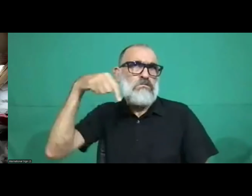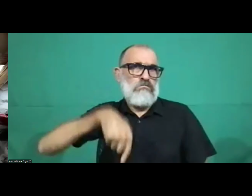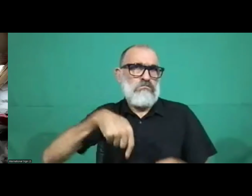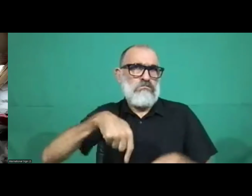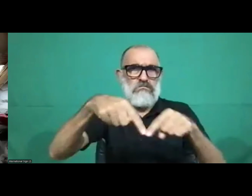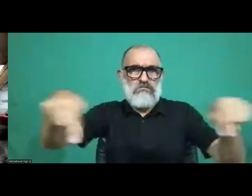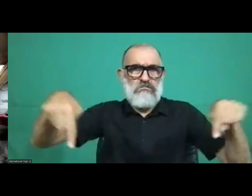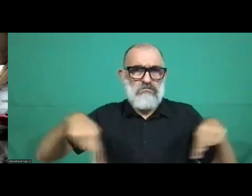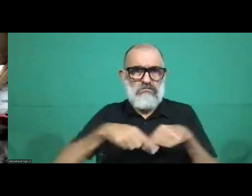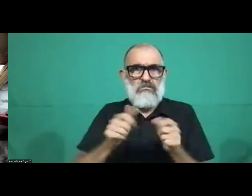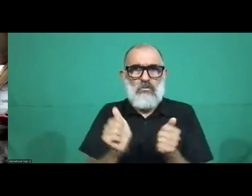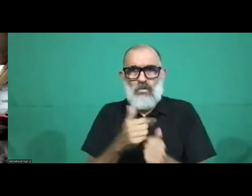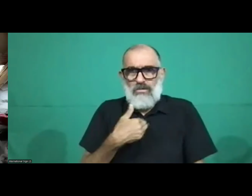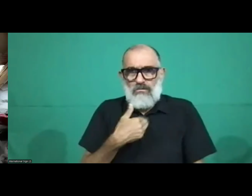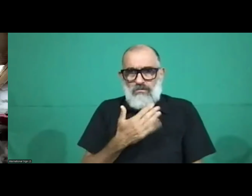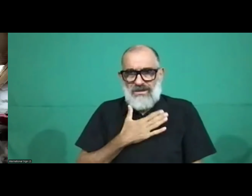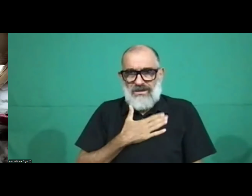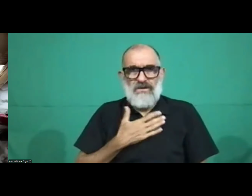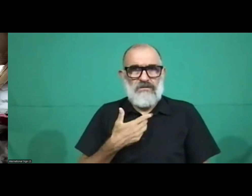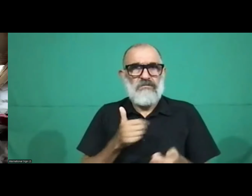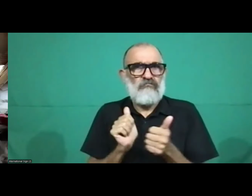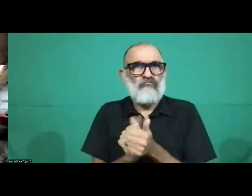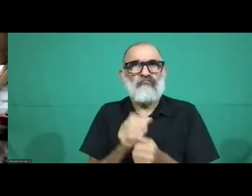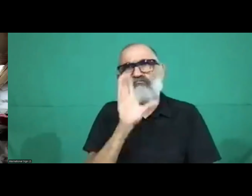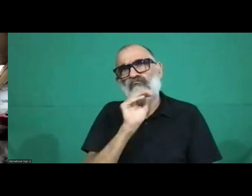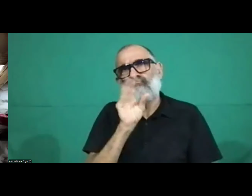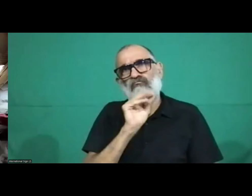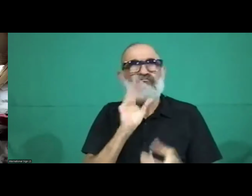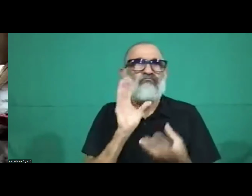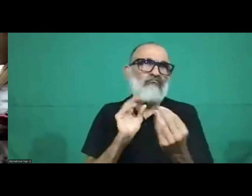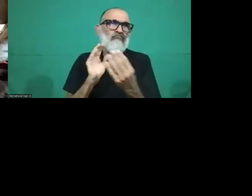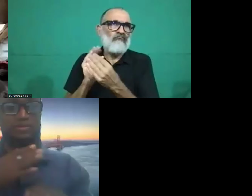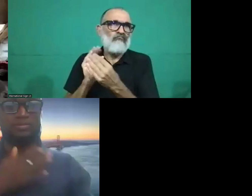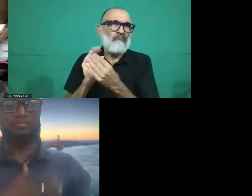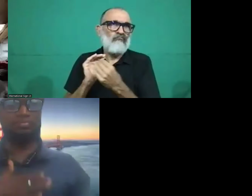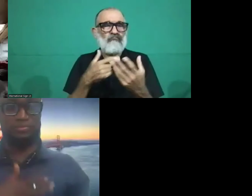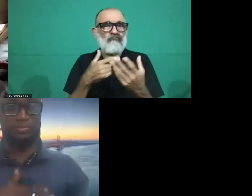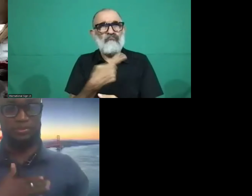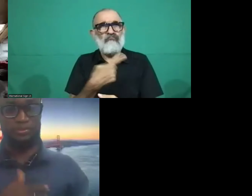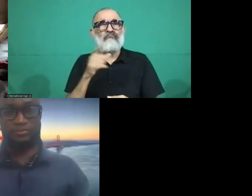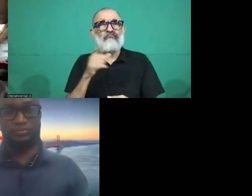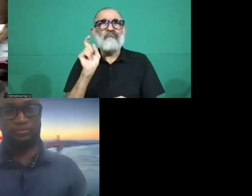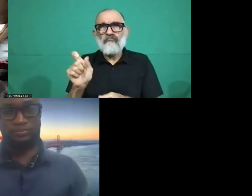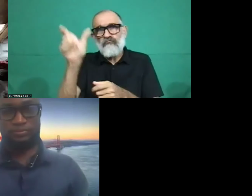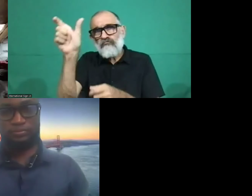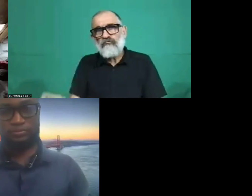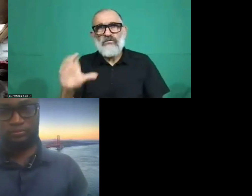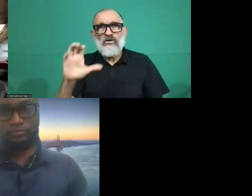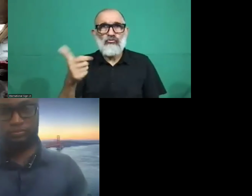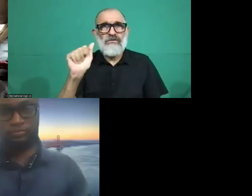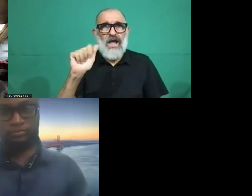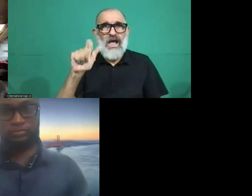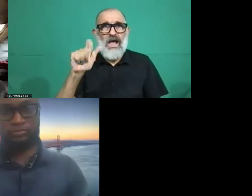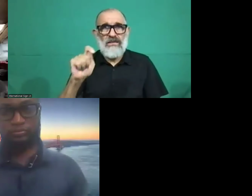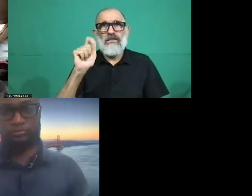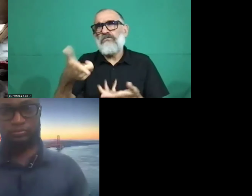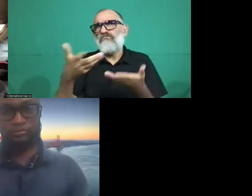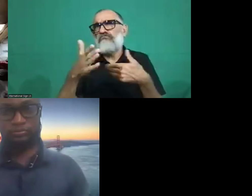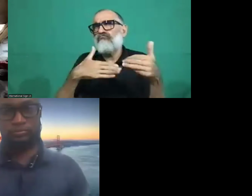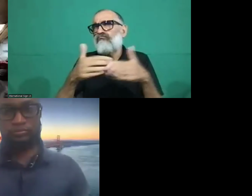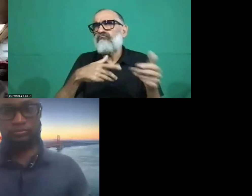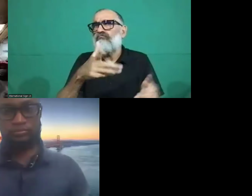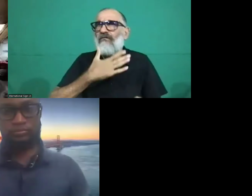reminder to mute your microphones when you are not speaking. And finally, just letting everyone know that we are